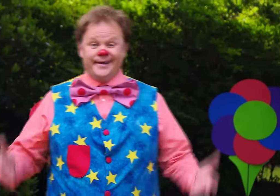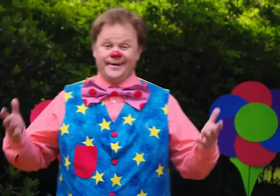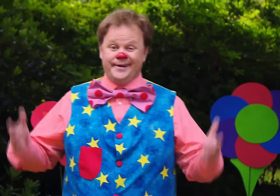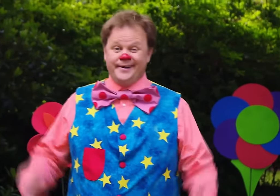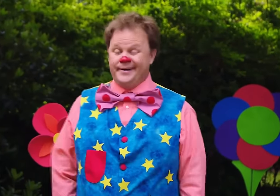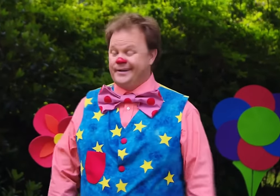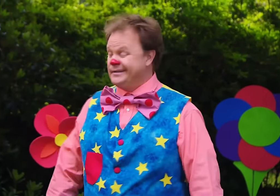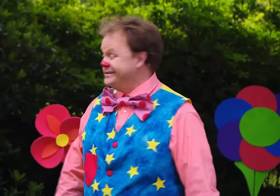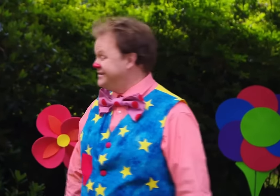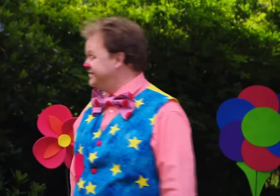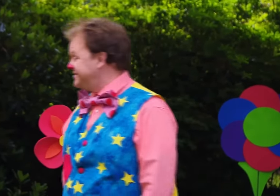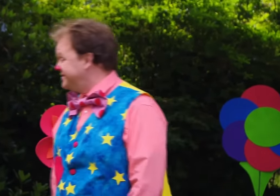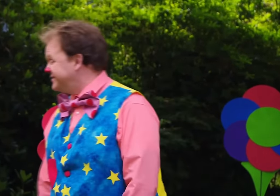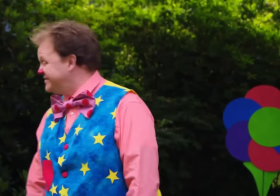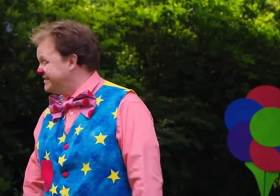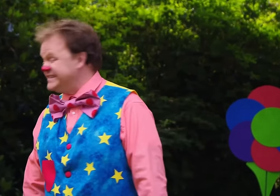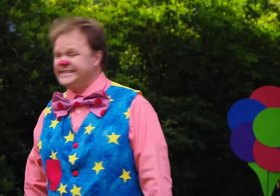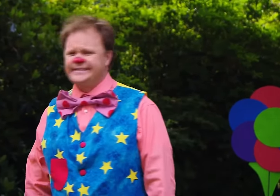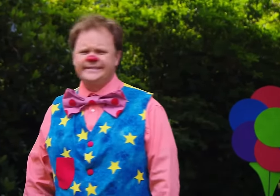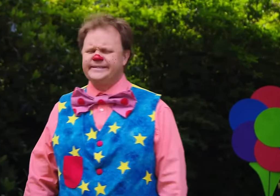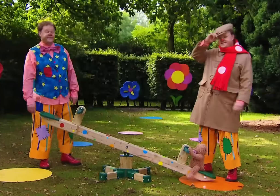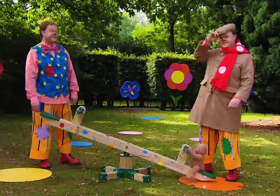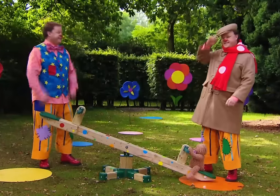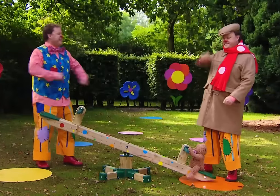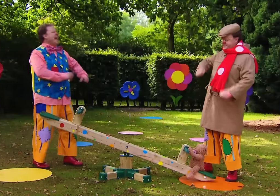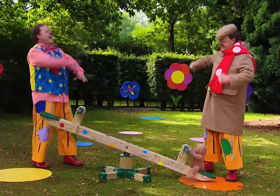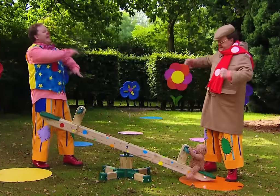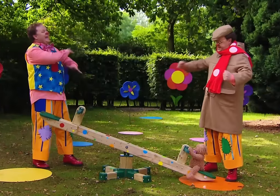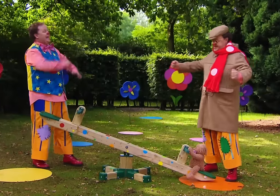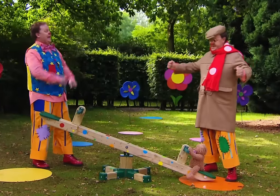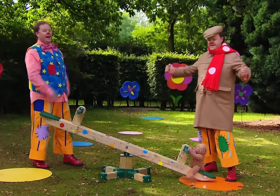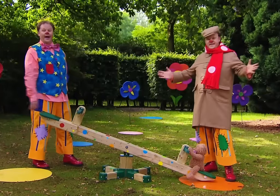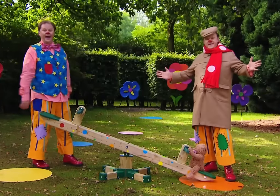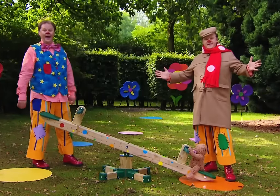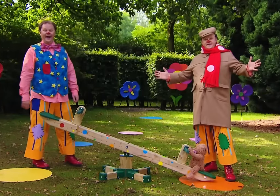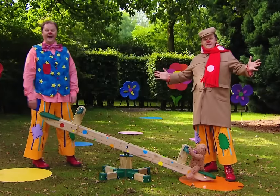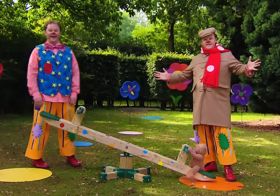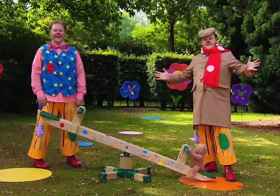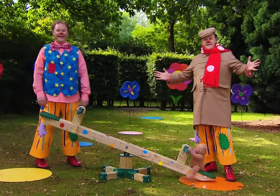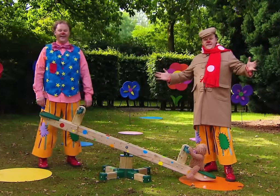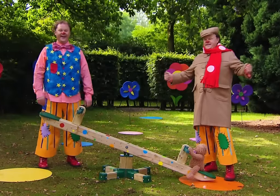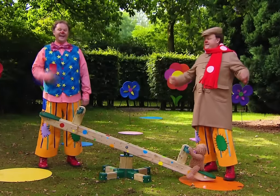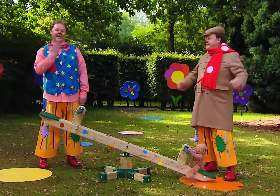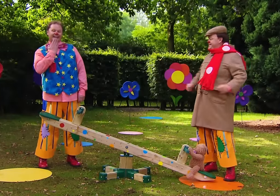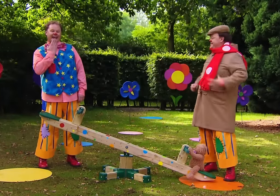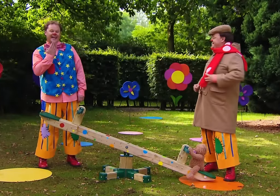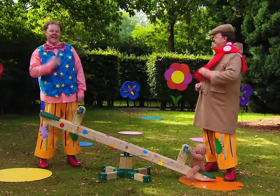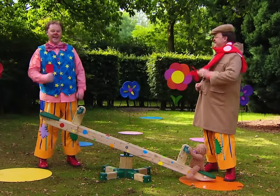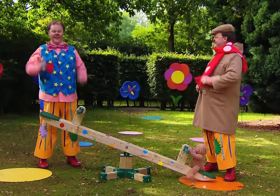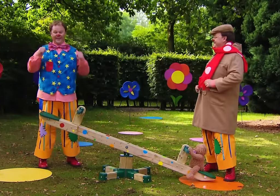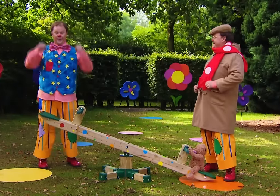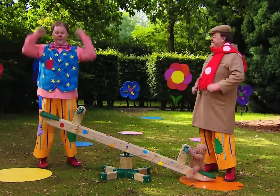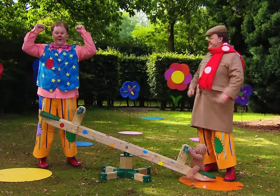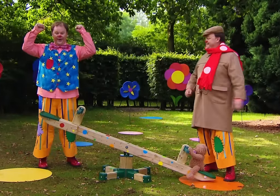a surprise for you. Look. Day. Oh, thank you.